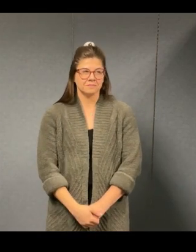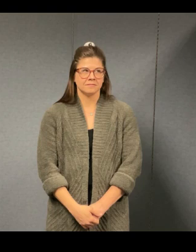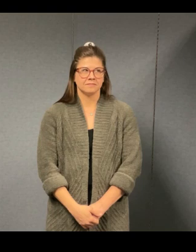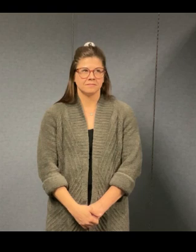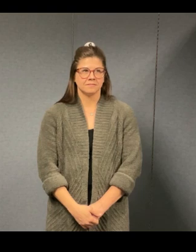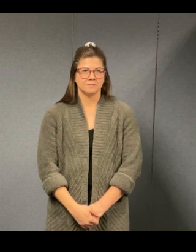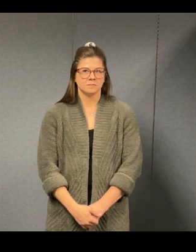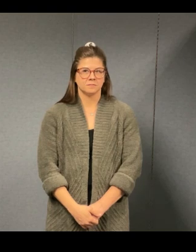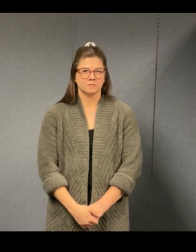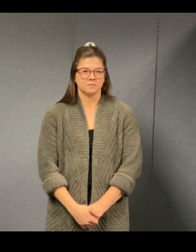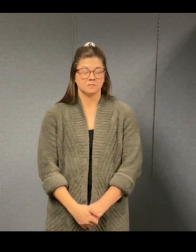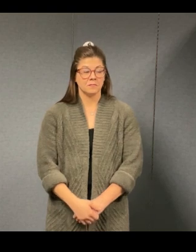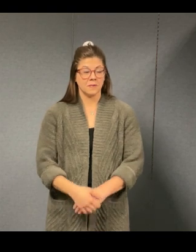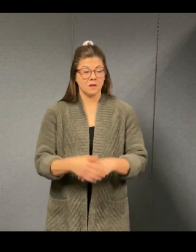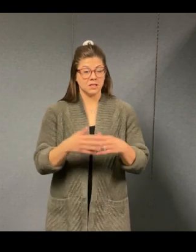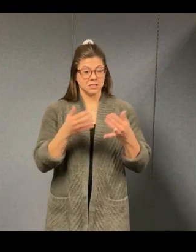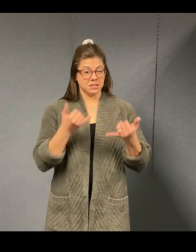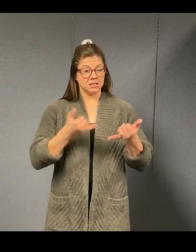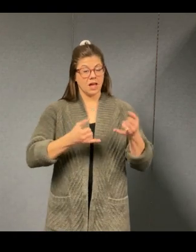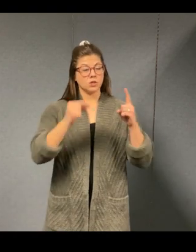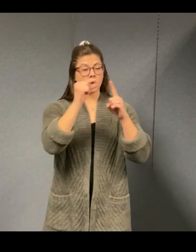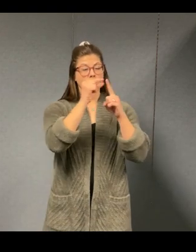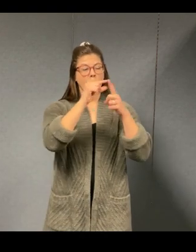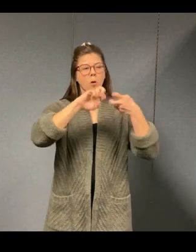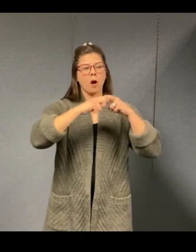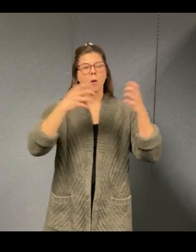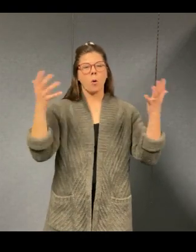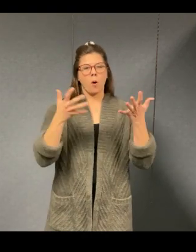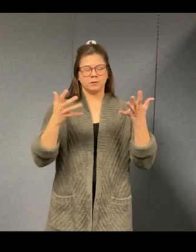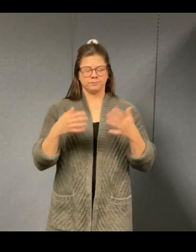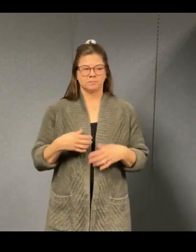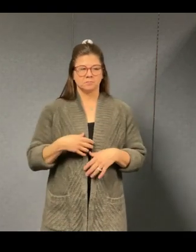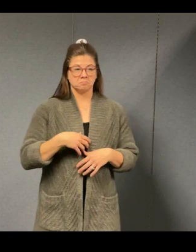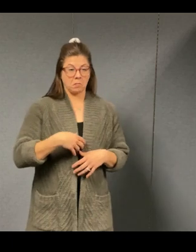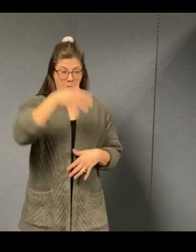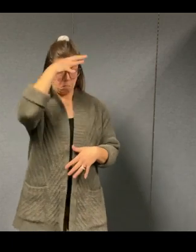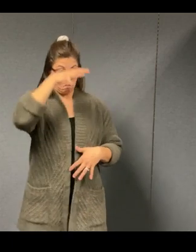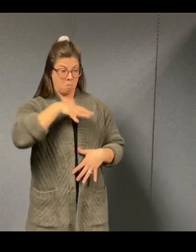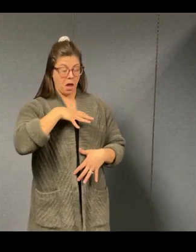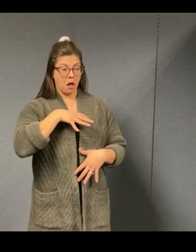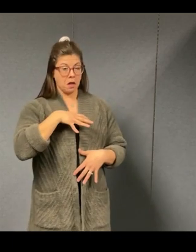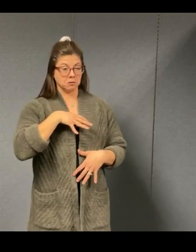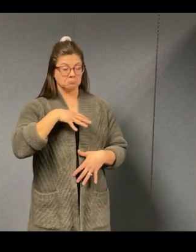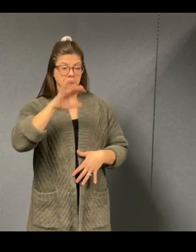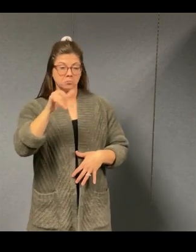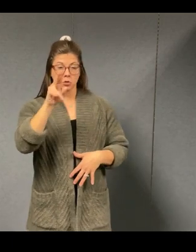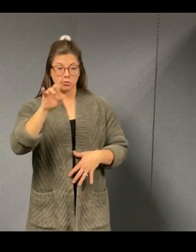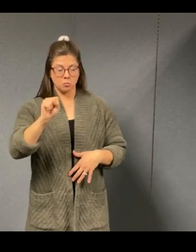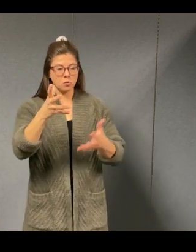Here's today's word problem. Let's say Mr. Jones wants to build a storage shed, and